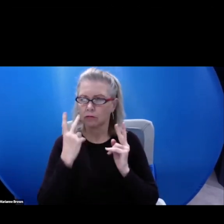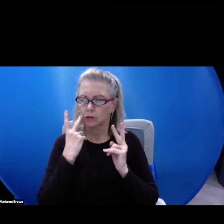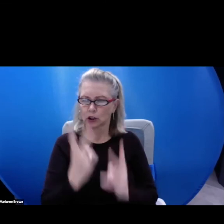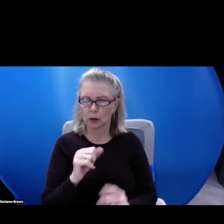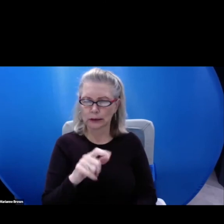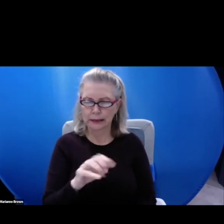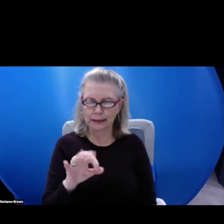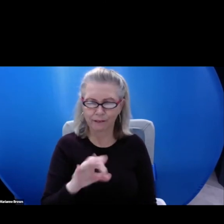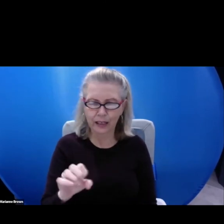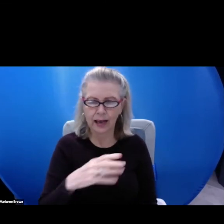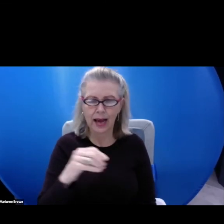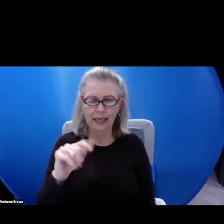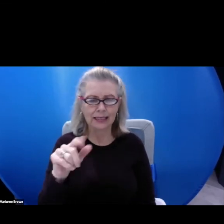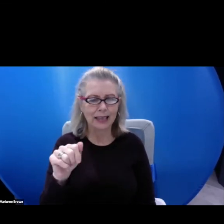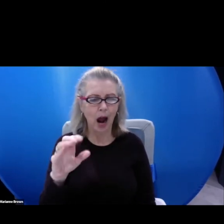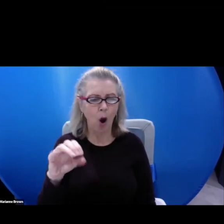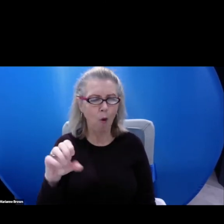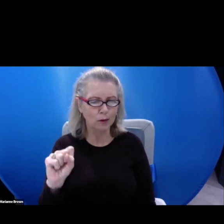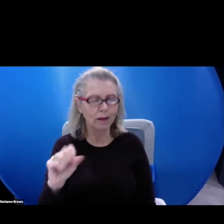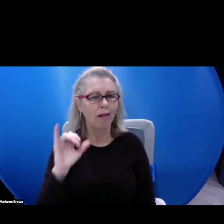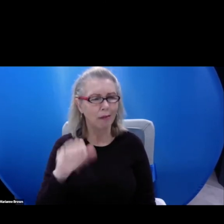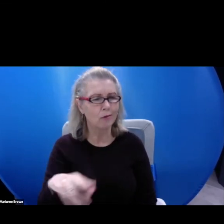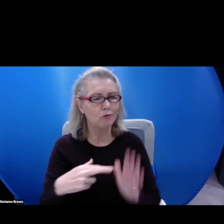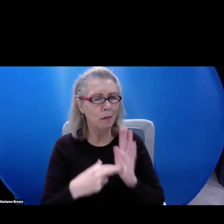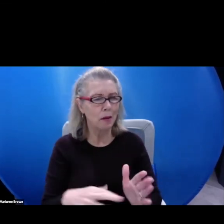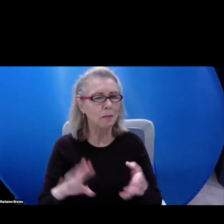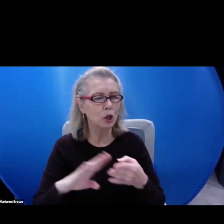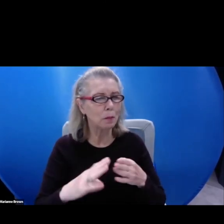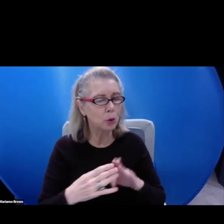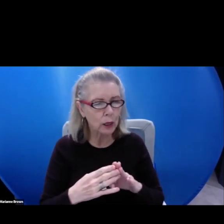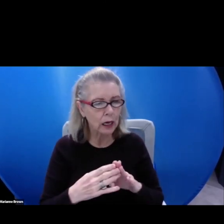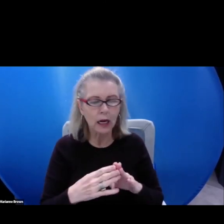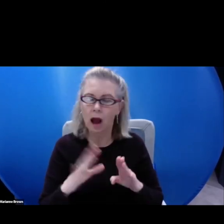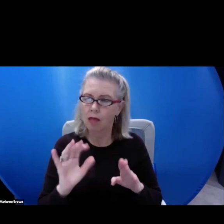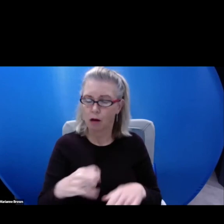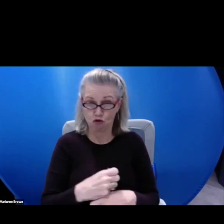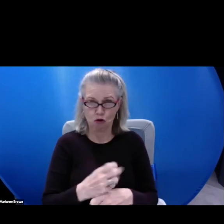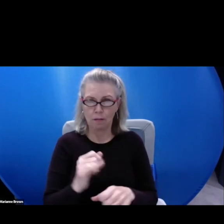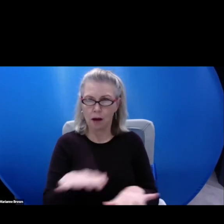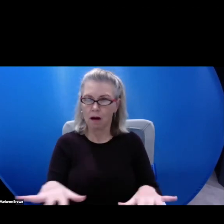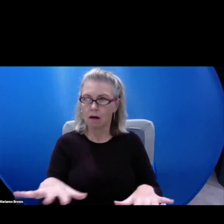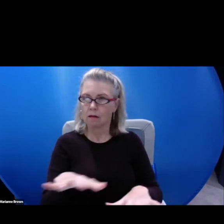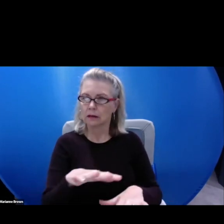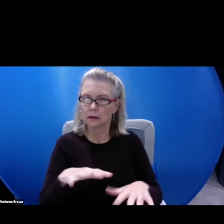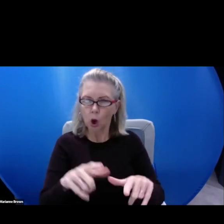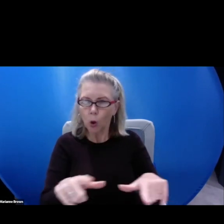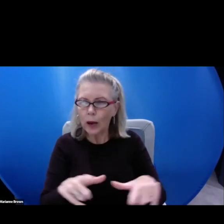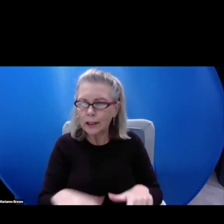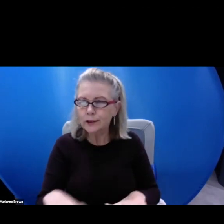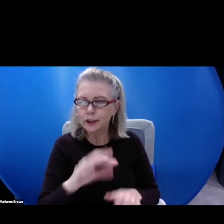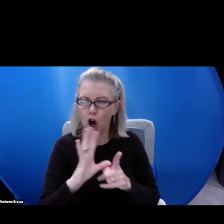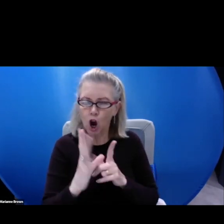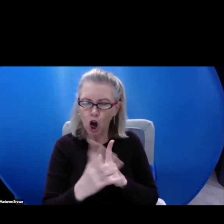Taos represented communities created by the location and its culture, and the appeal of